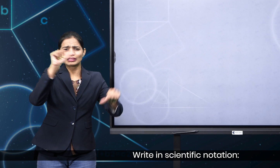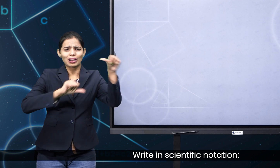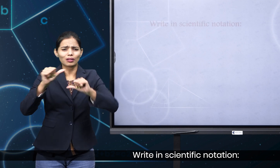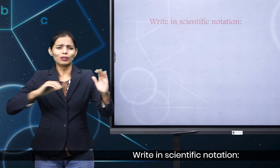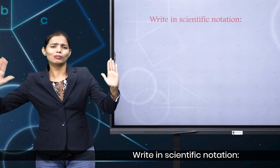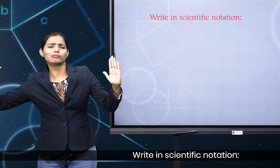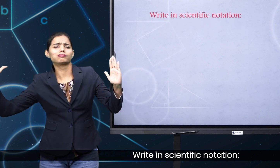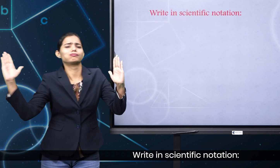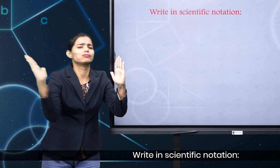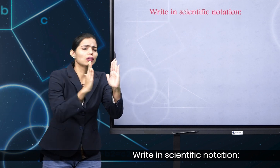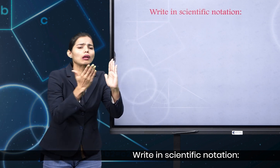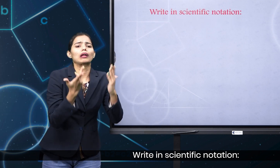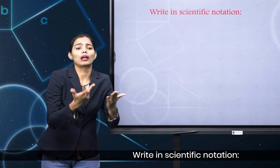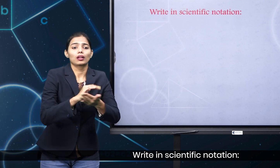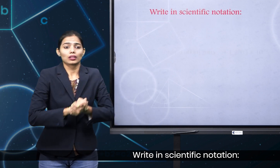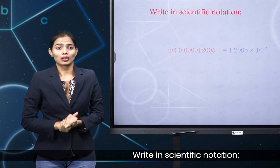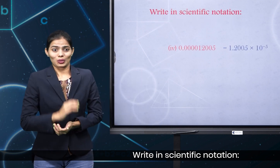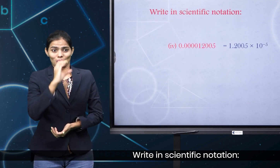Write in scientific notation.